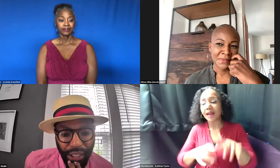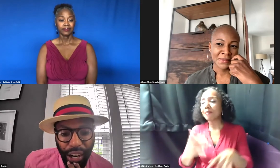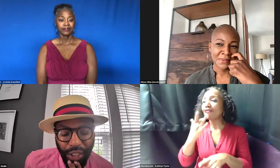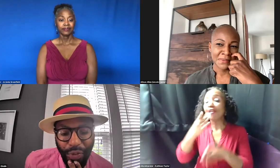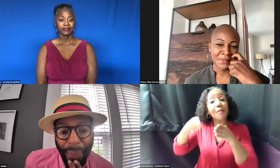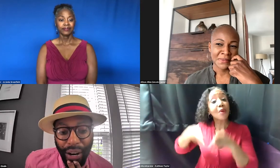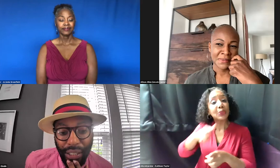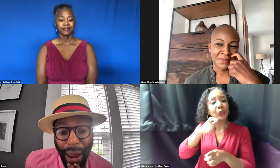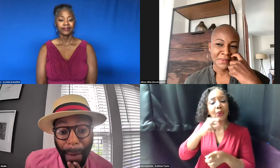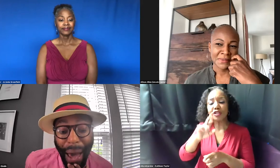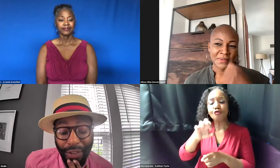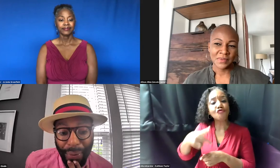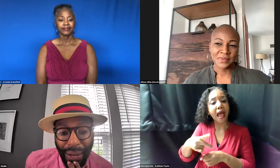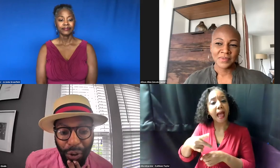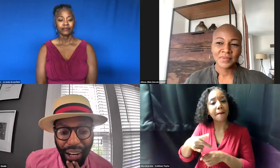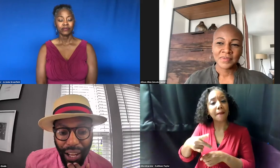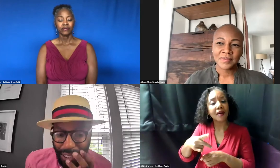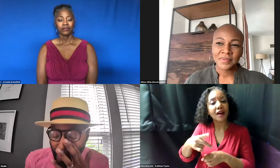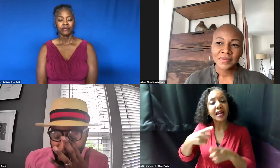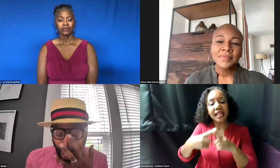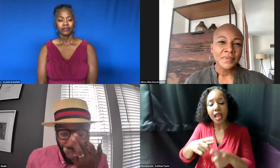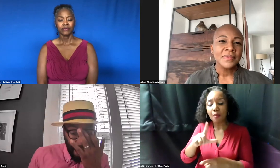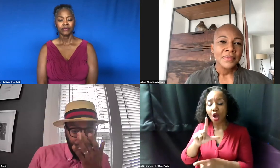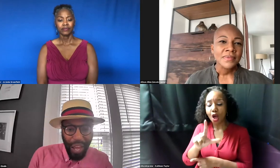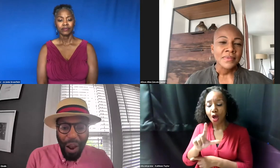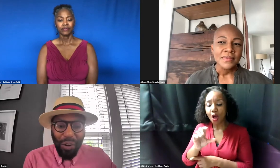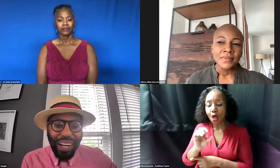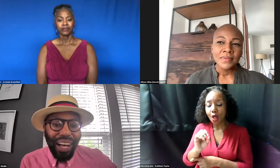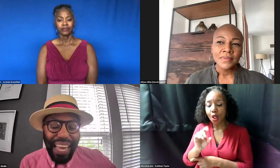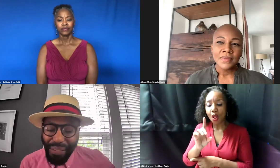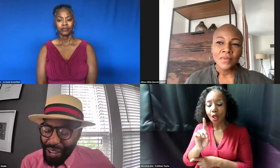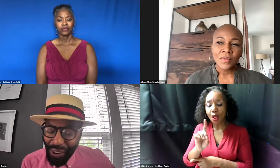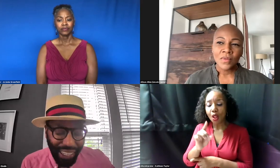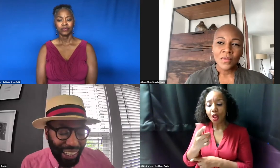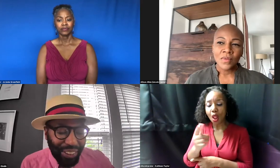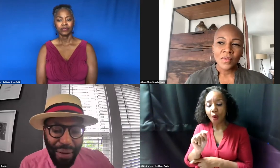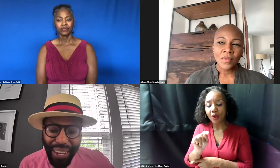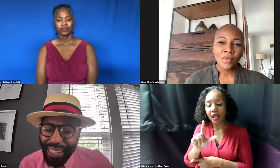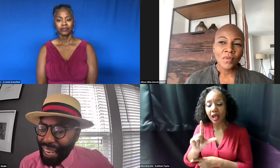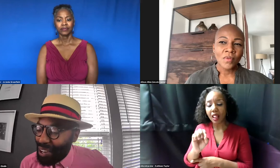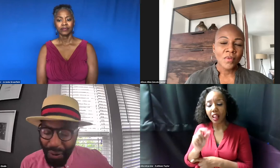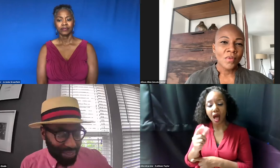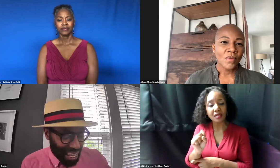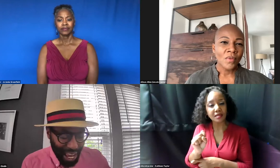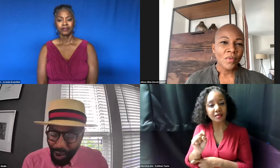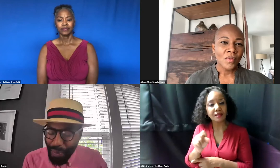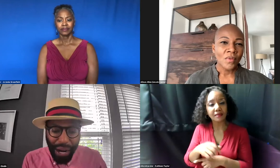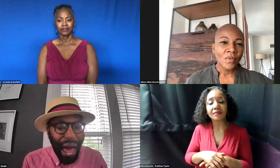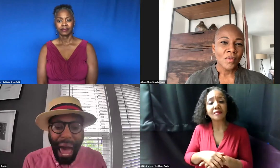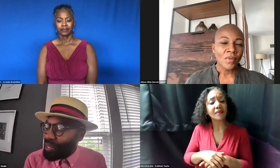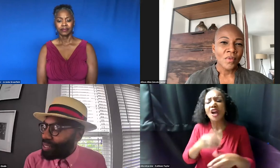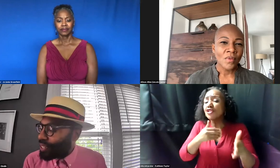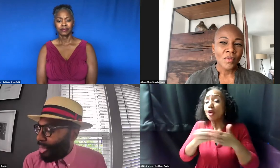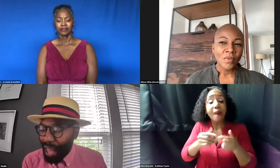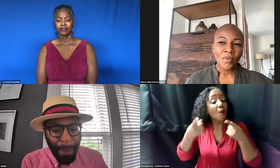world is a rap artist, a battle rapper named Loaded Lux. And Loaded Lux had a video on his Instagram the other day and he goes, yo, no matter